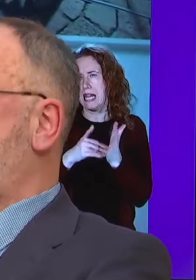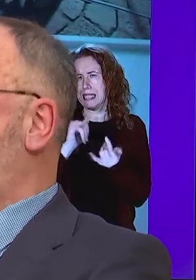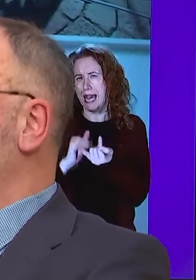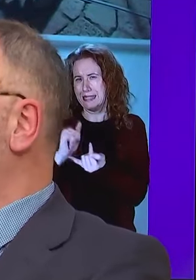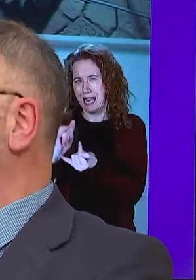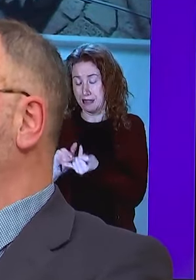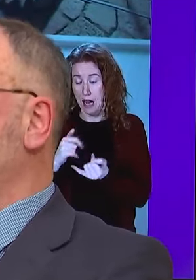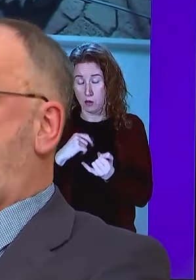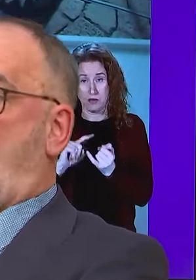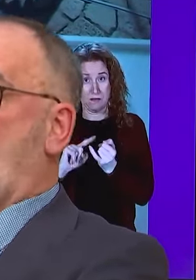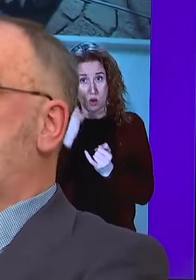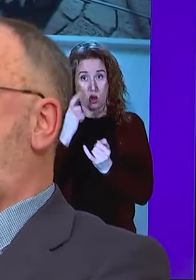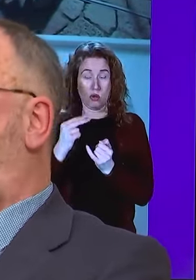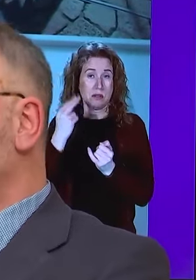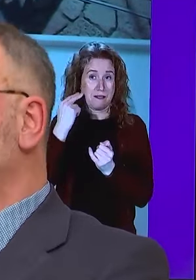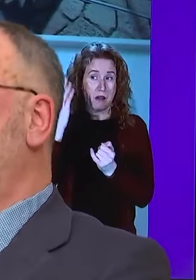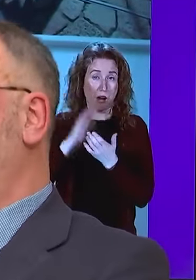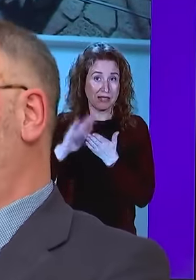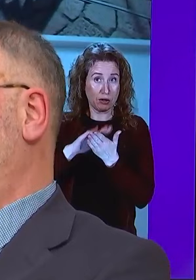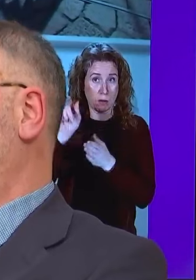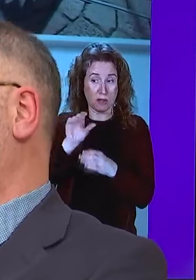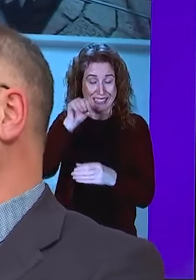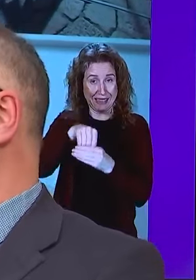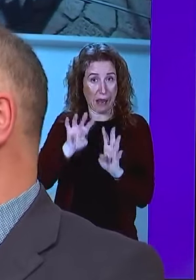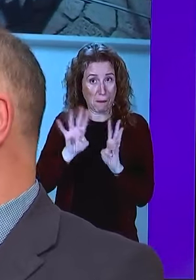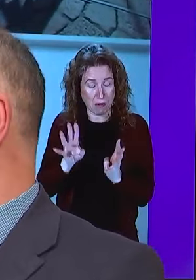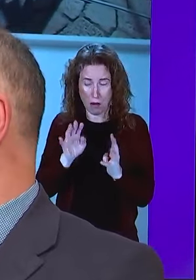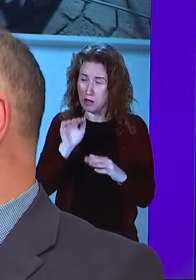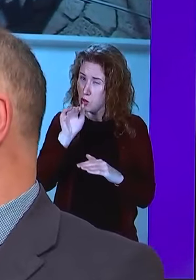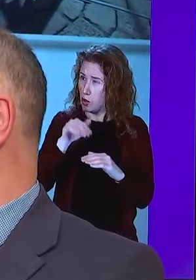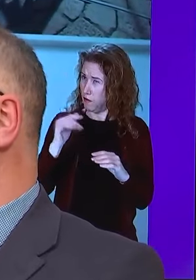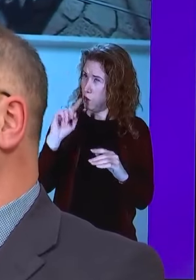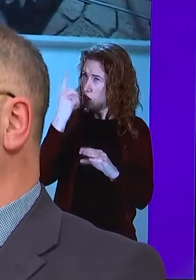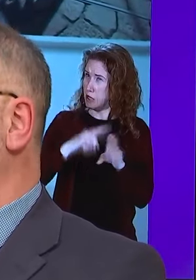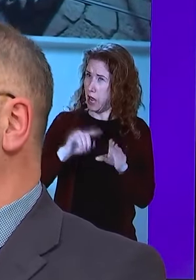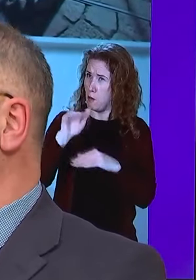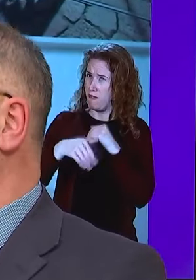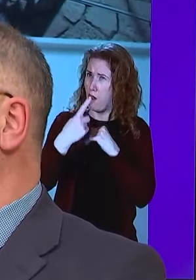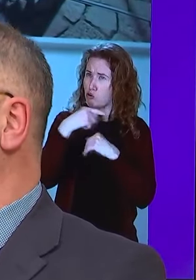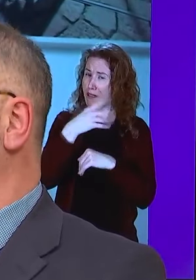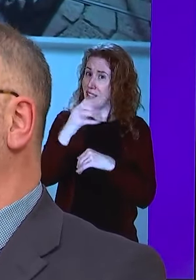hearing and deaf person within that panel as well for over 150 years. So I was the first on that panel too.